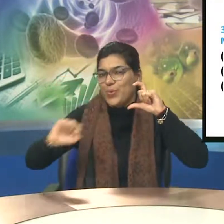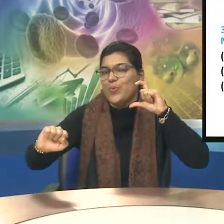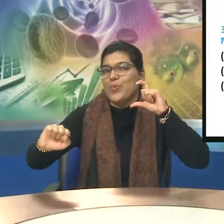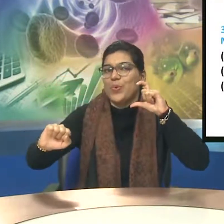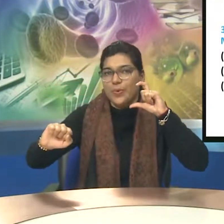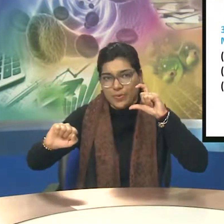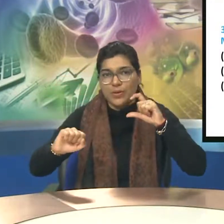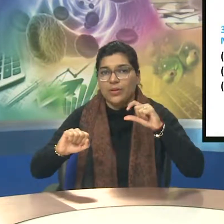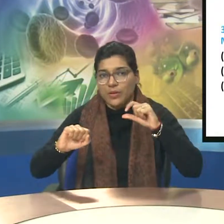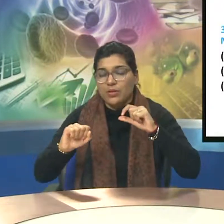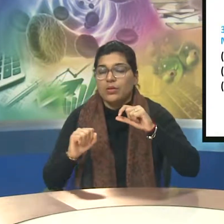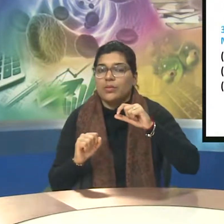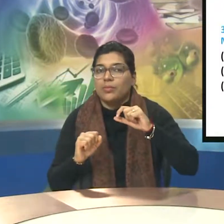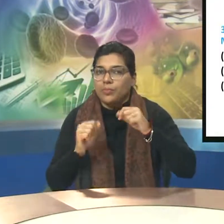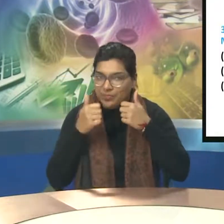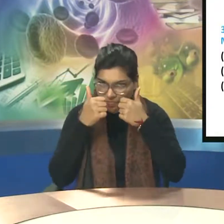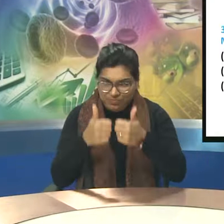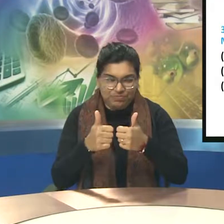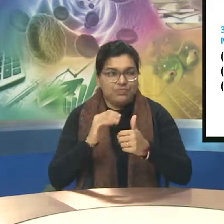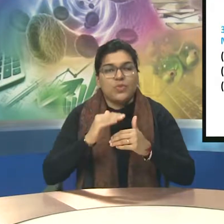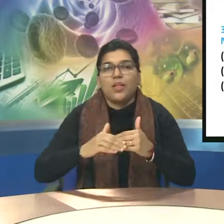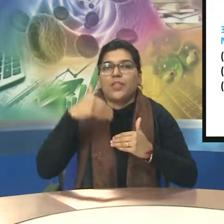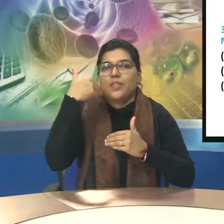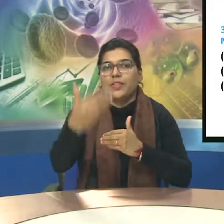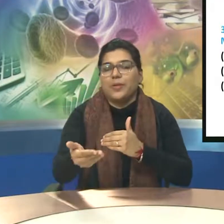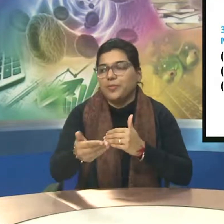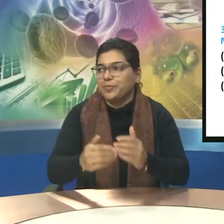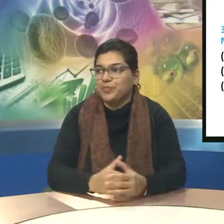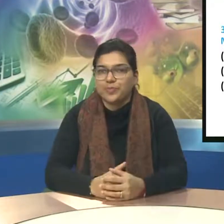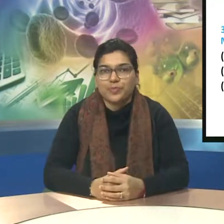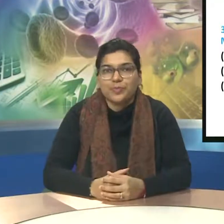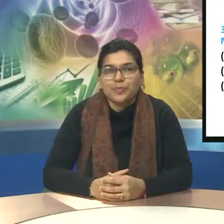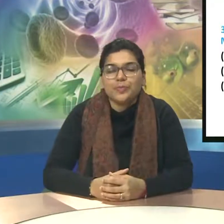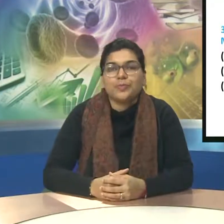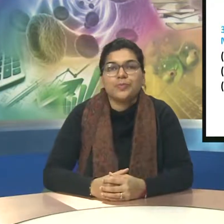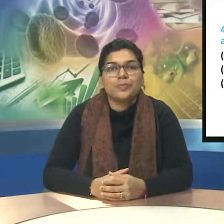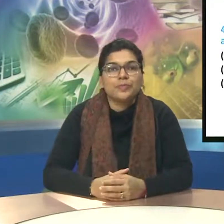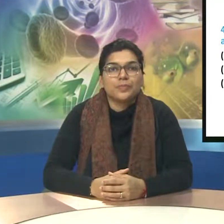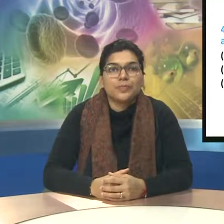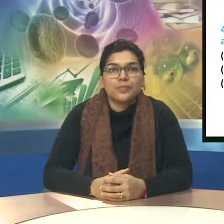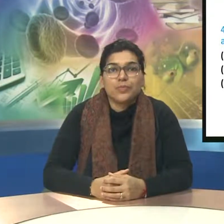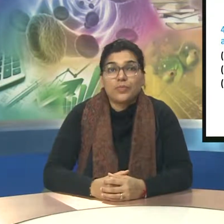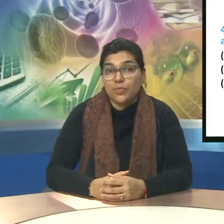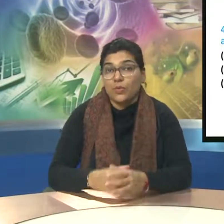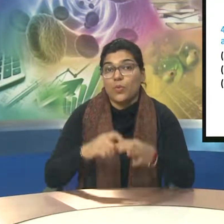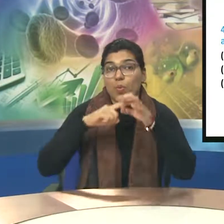You are right, but what is the meaning of JPG? It is related to image.